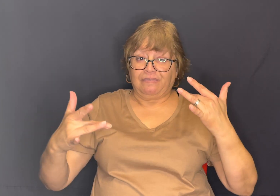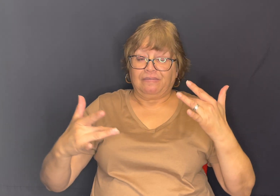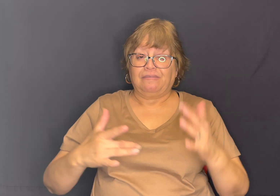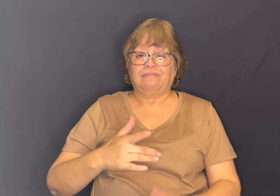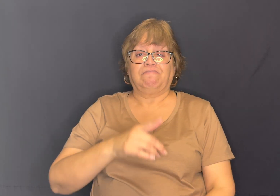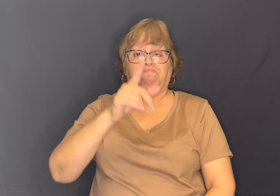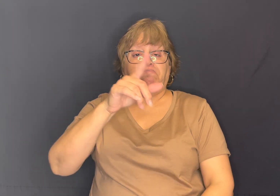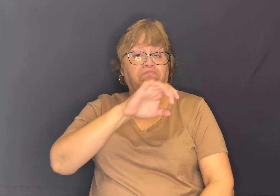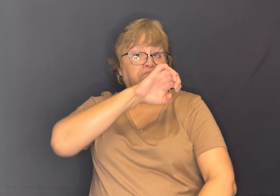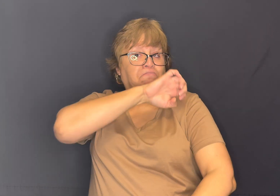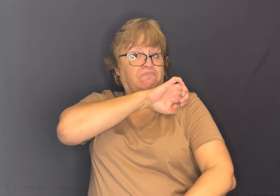Excited.